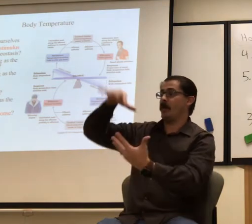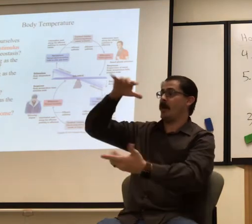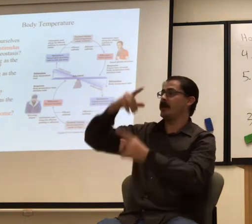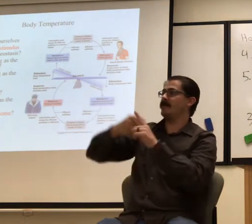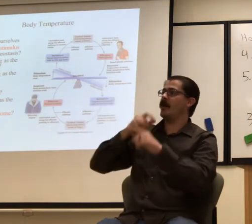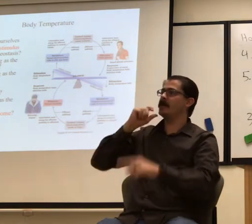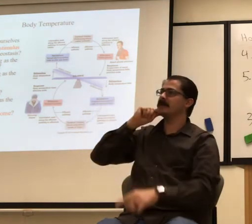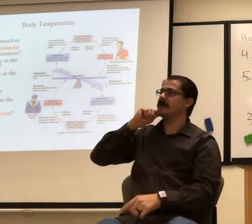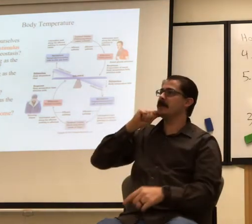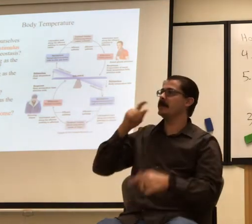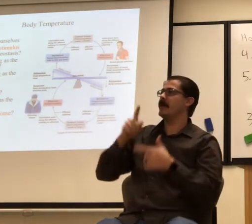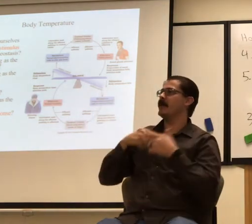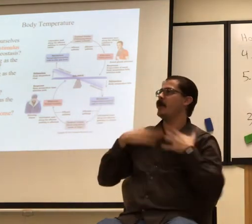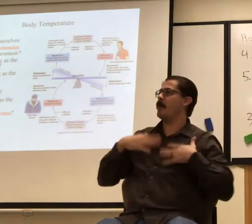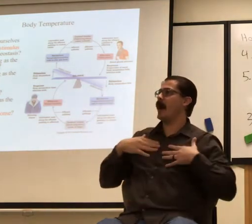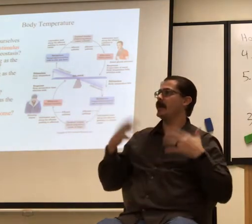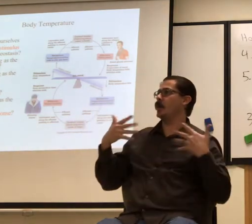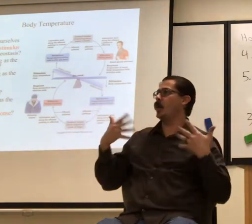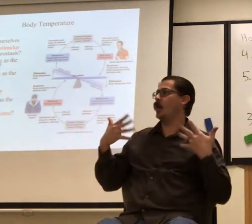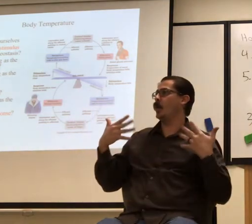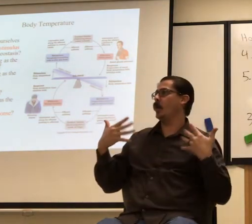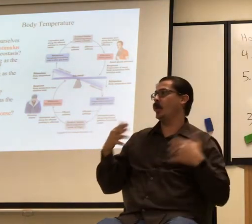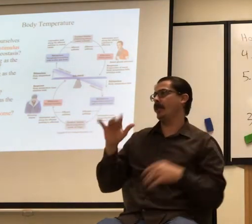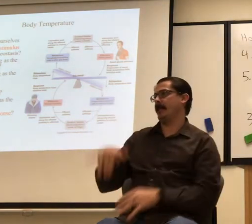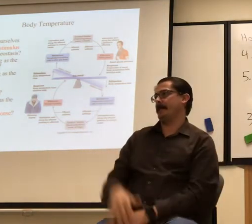and it cools the body off.